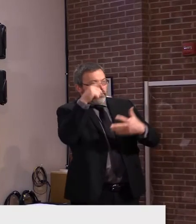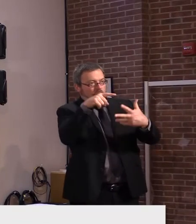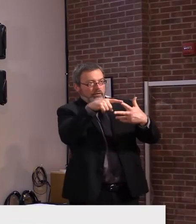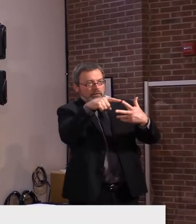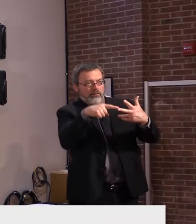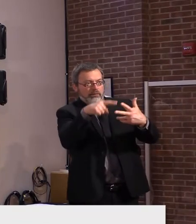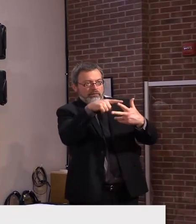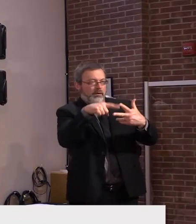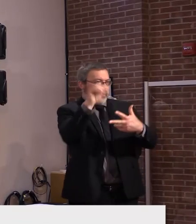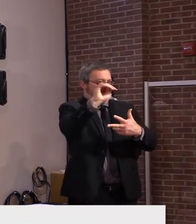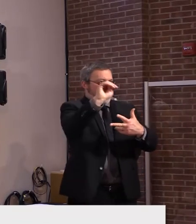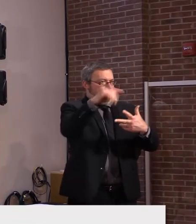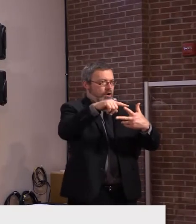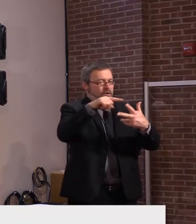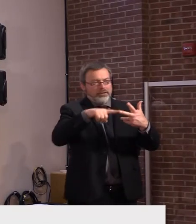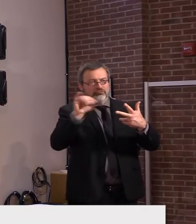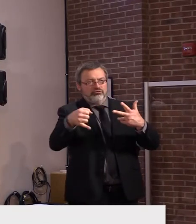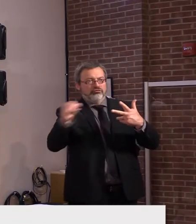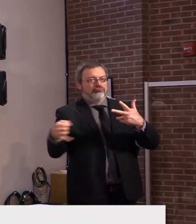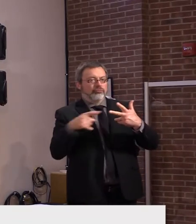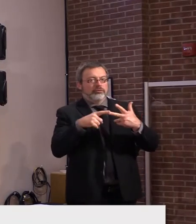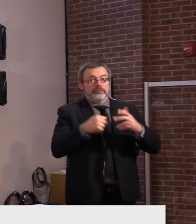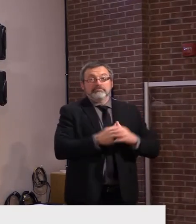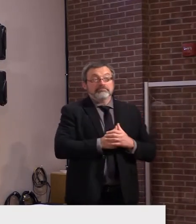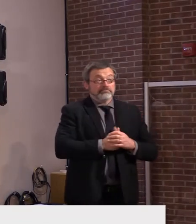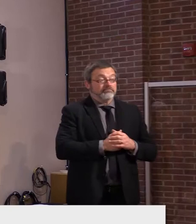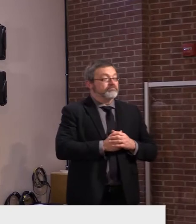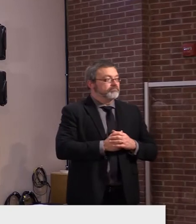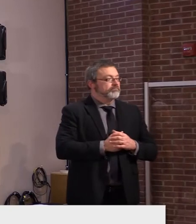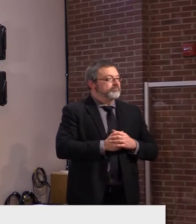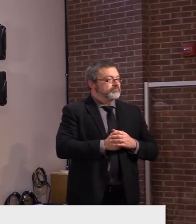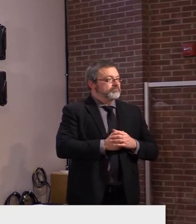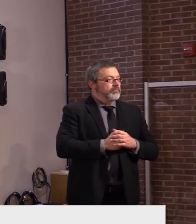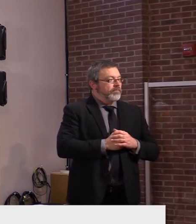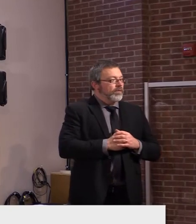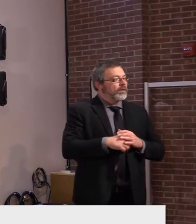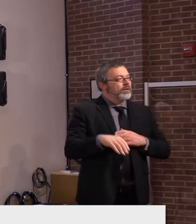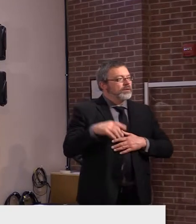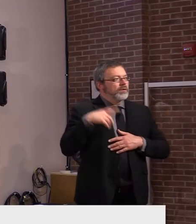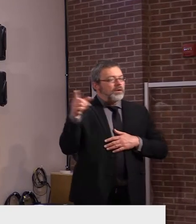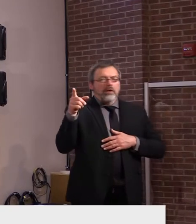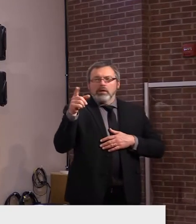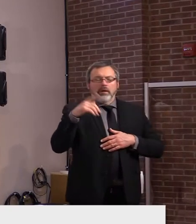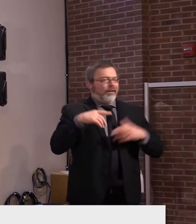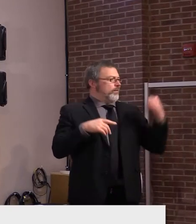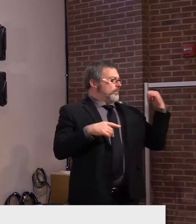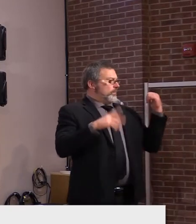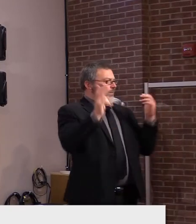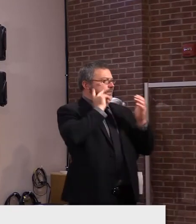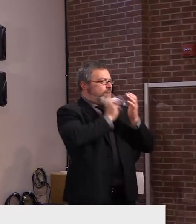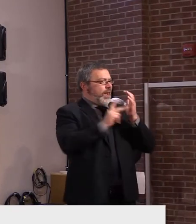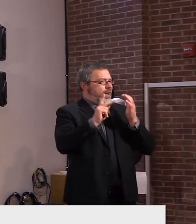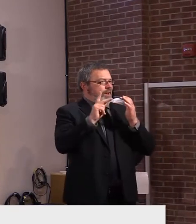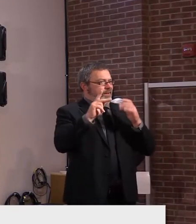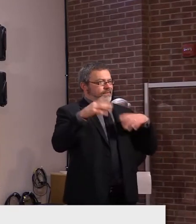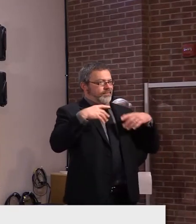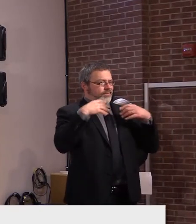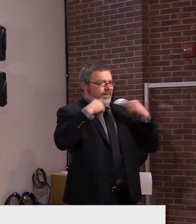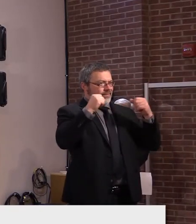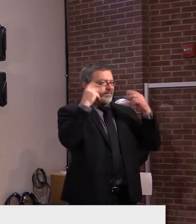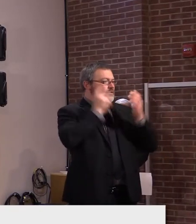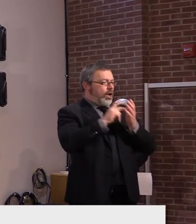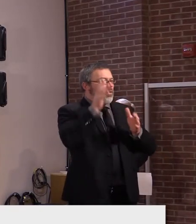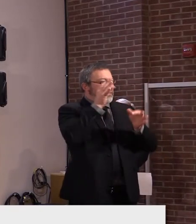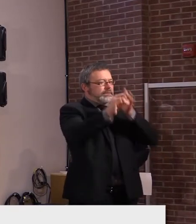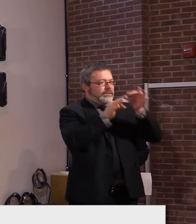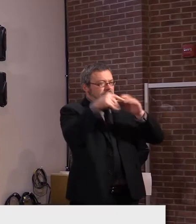in a few minutes. Lastly, before I turn it over to Commissioner Pichek, on a non-COVID topic,